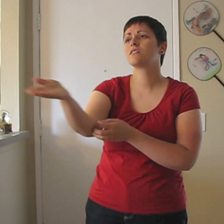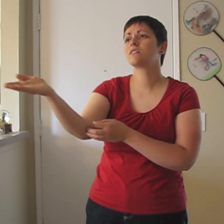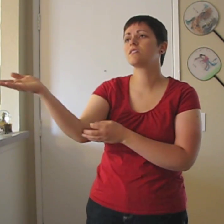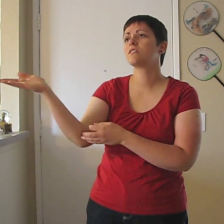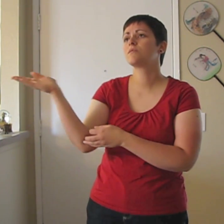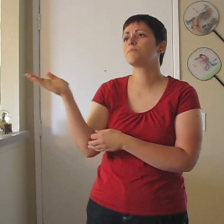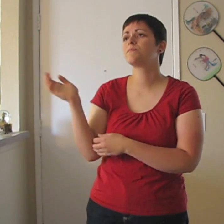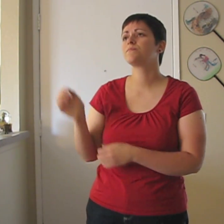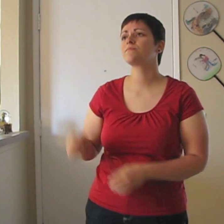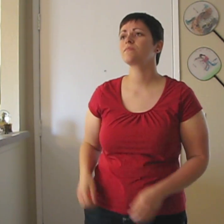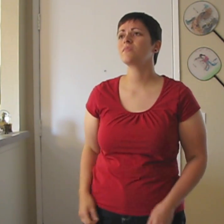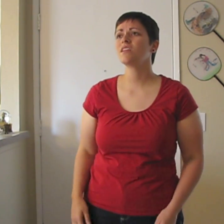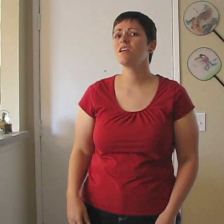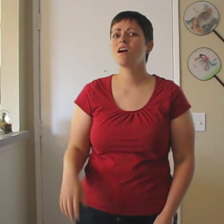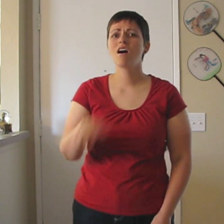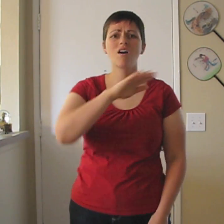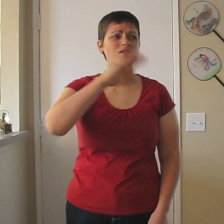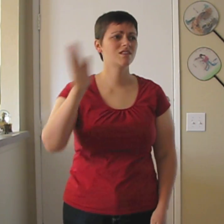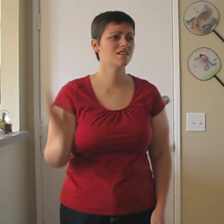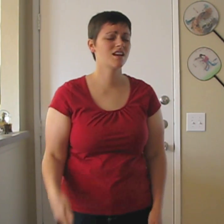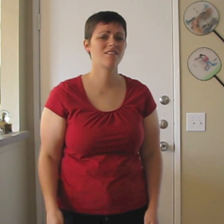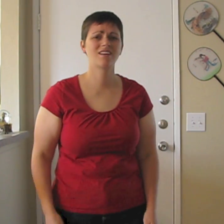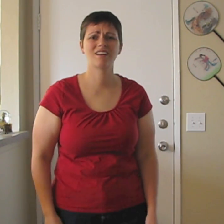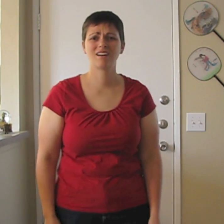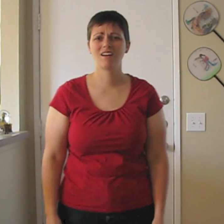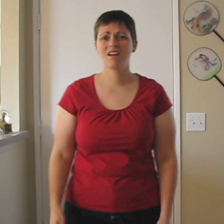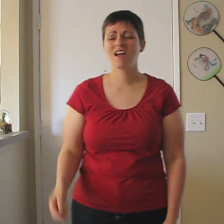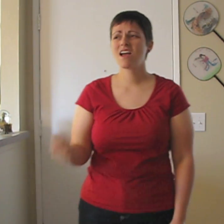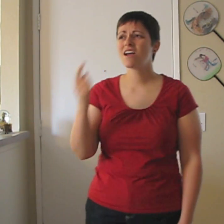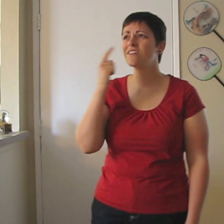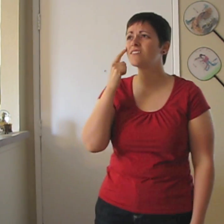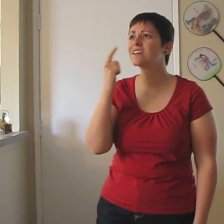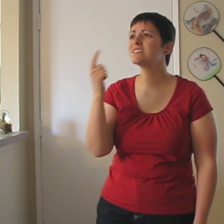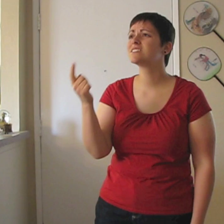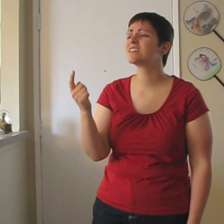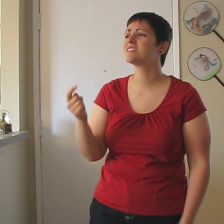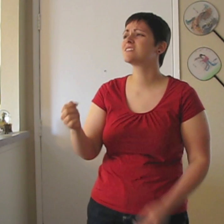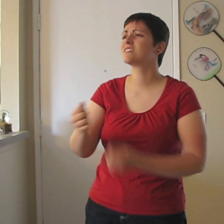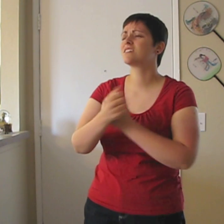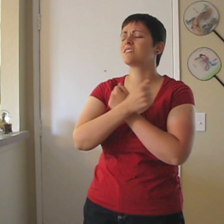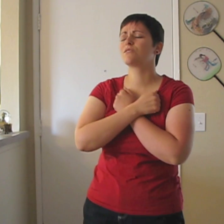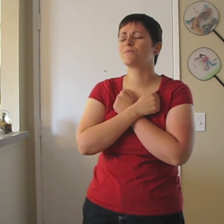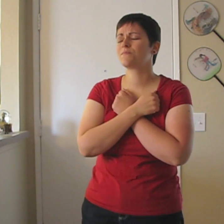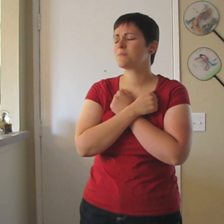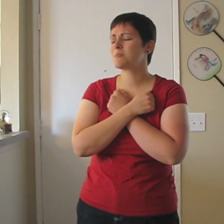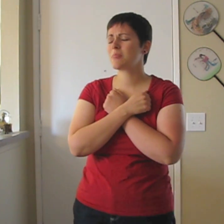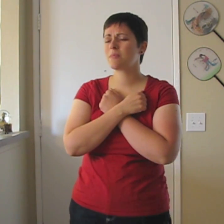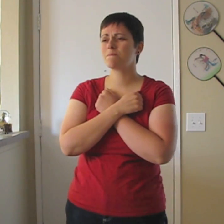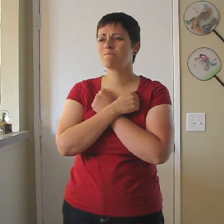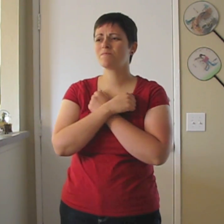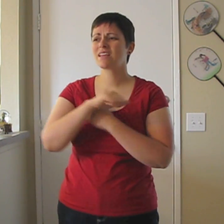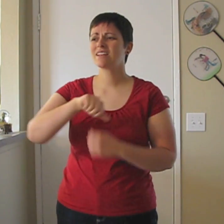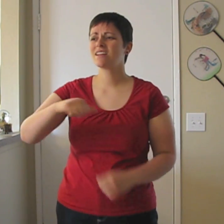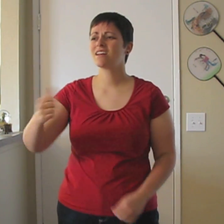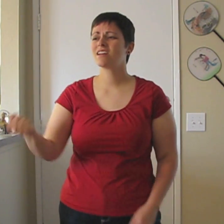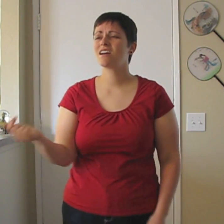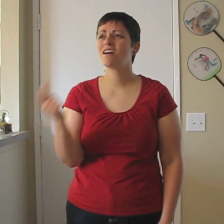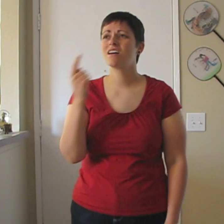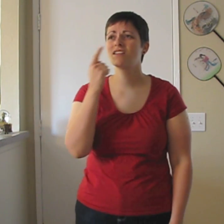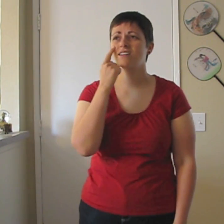forgive them. Oh, never have I seen such love